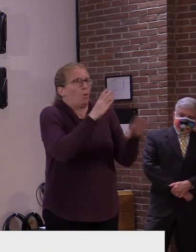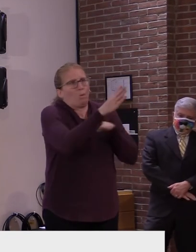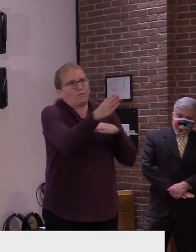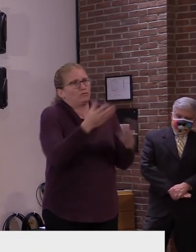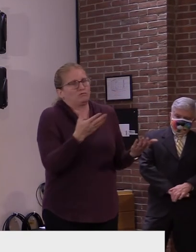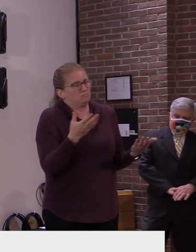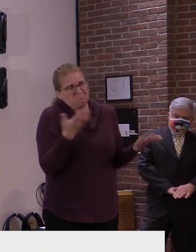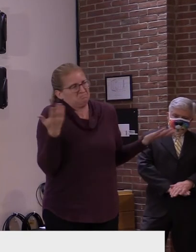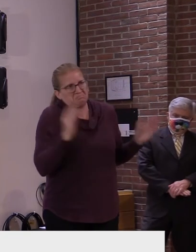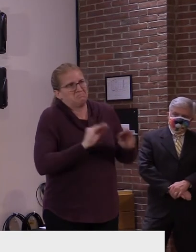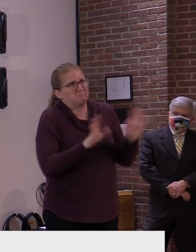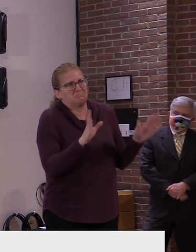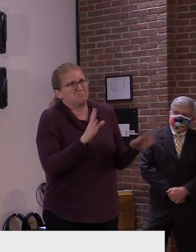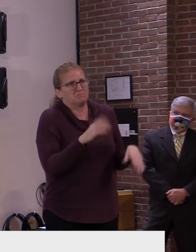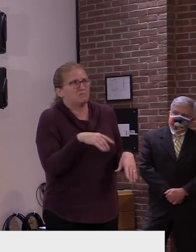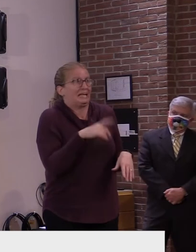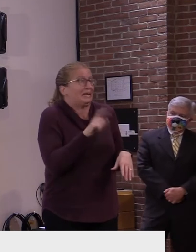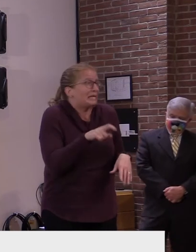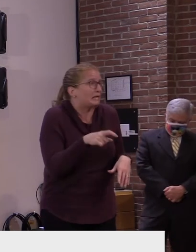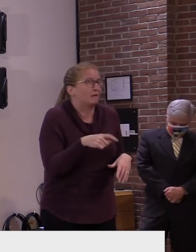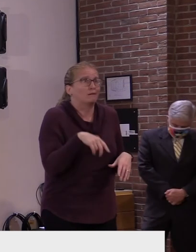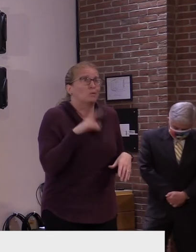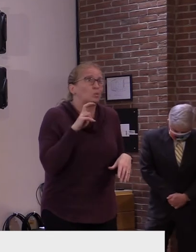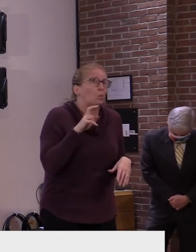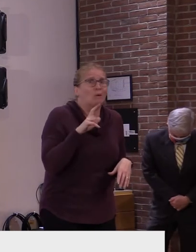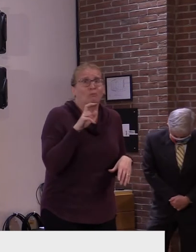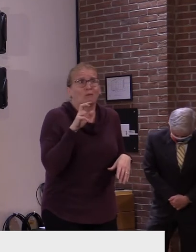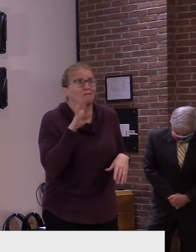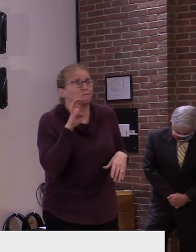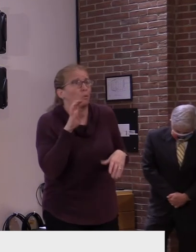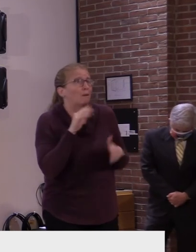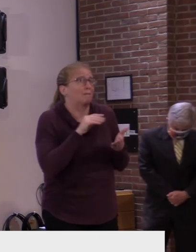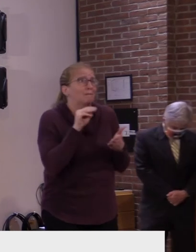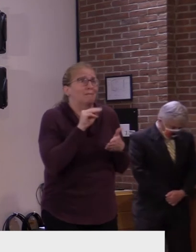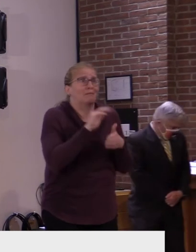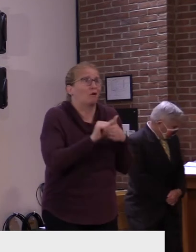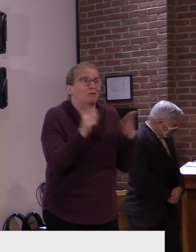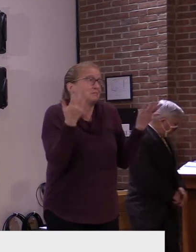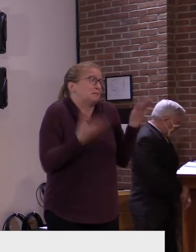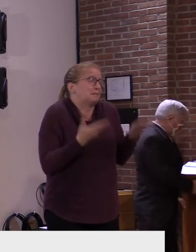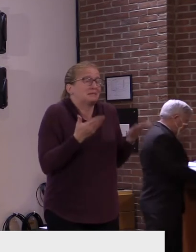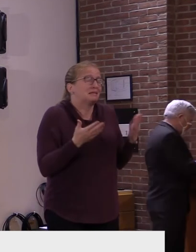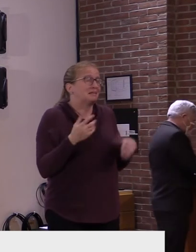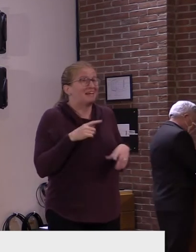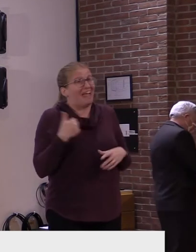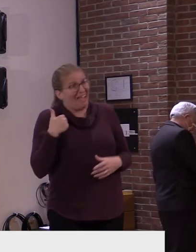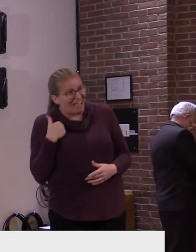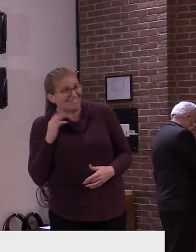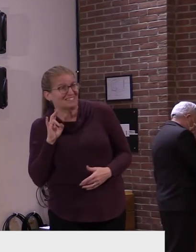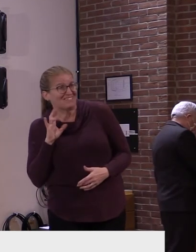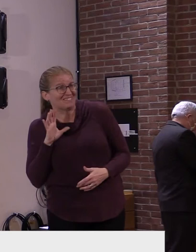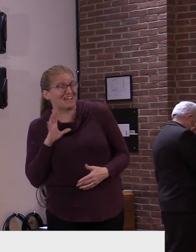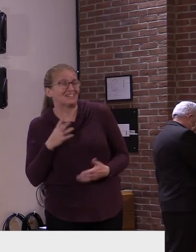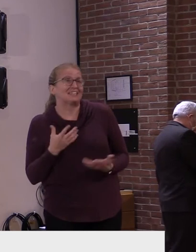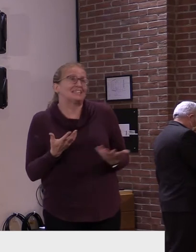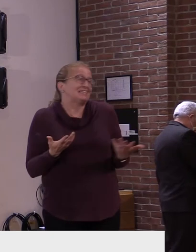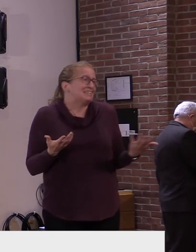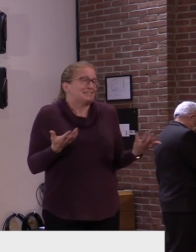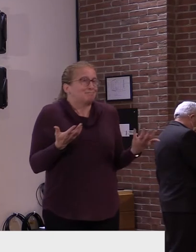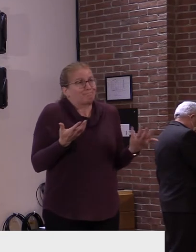it's really hundreds of millions of dollars that is needed and in particular the hospitality sector